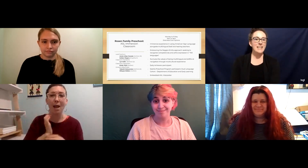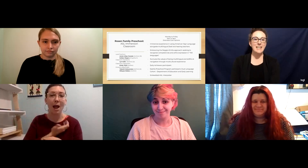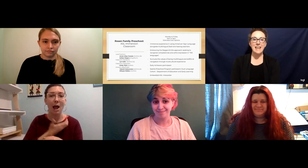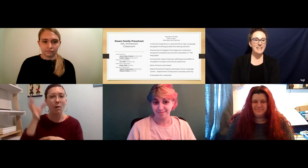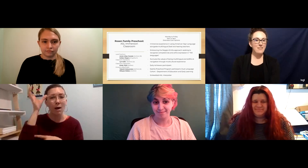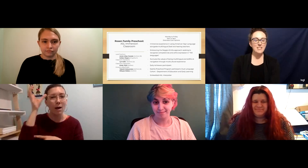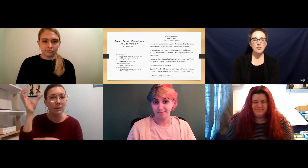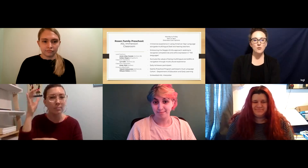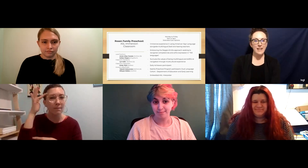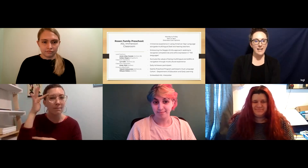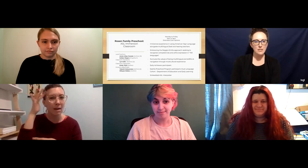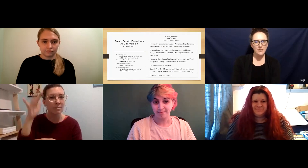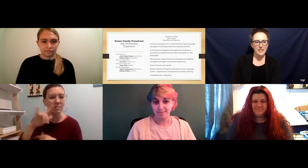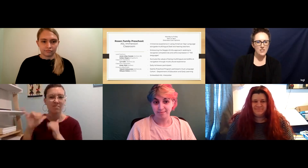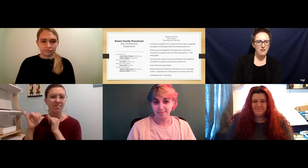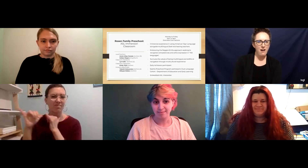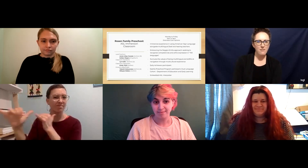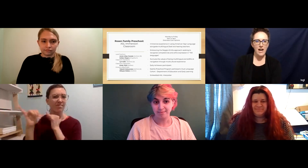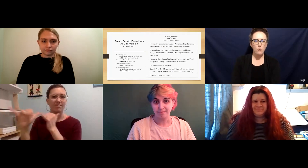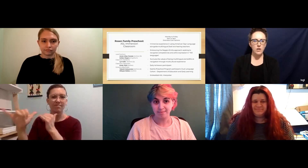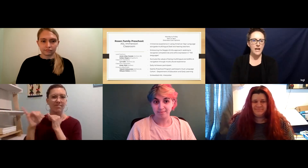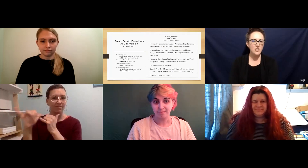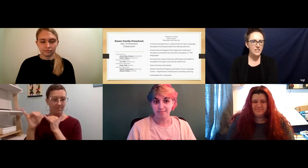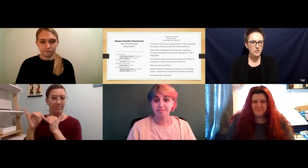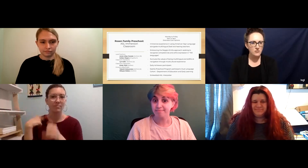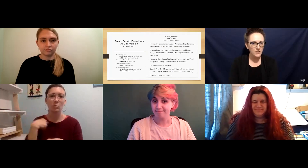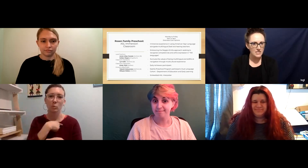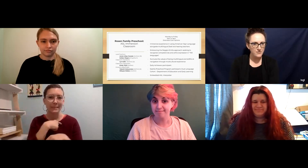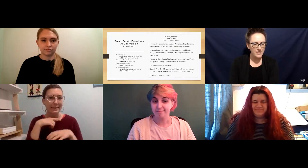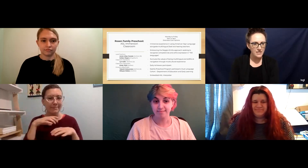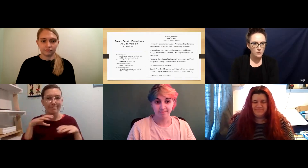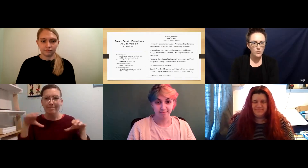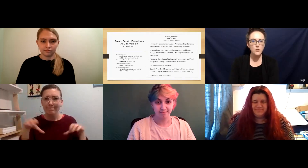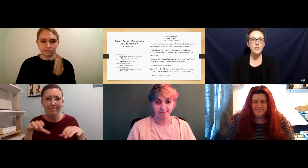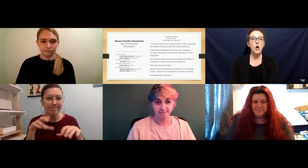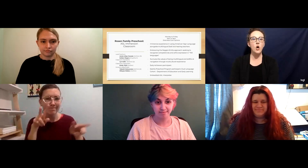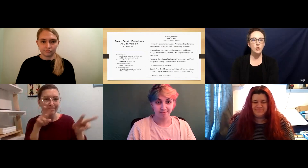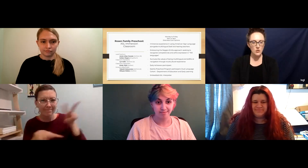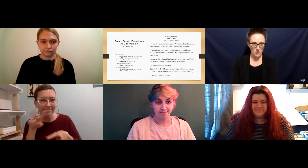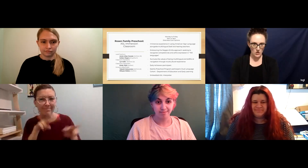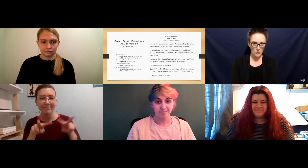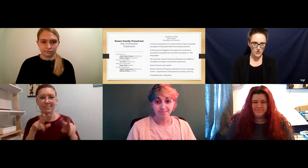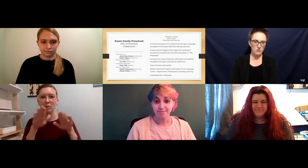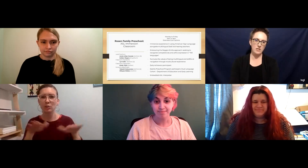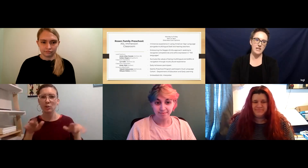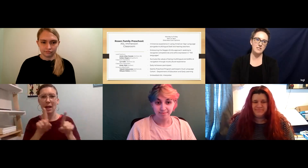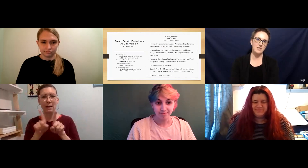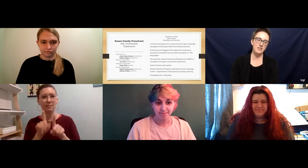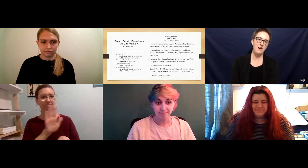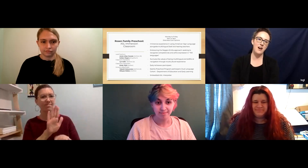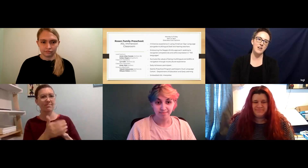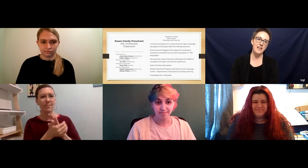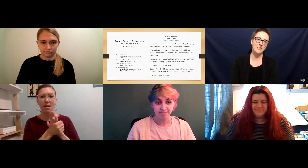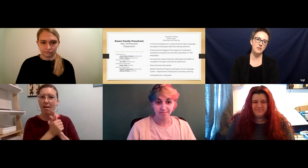Recently, Nate gave us a great explanation of our educational philosophy, which we also utilize